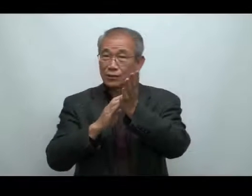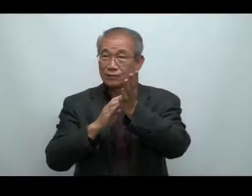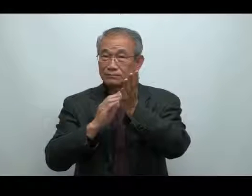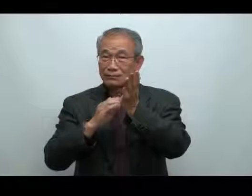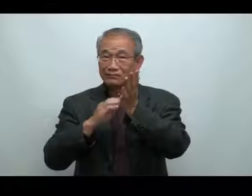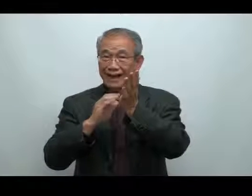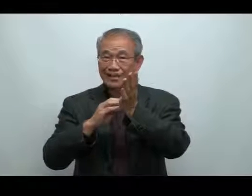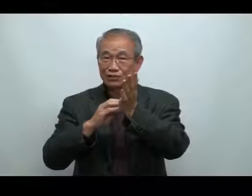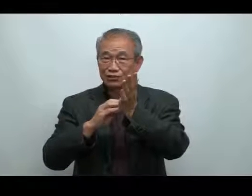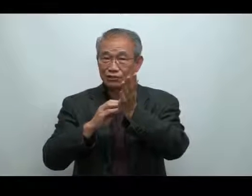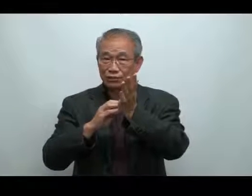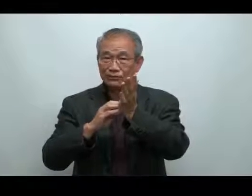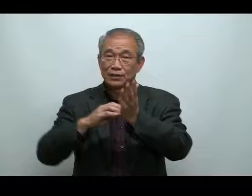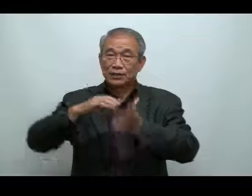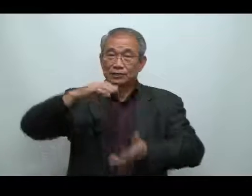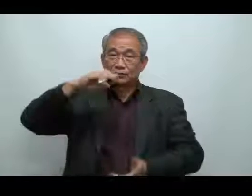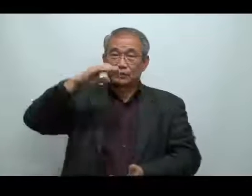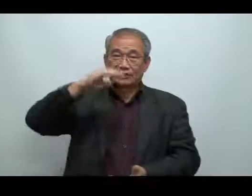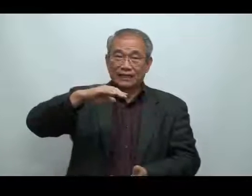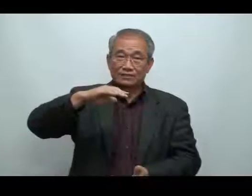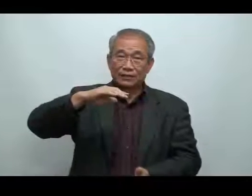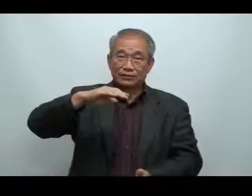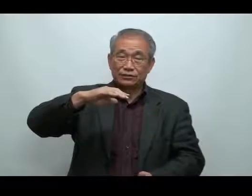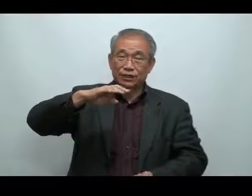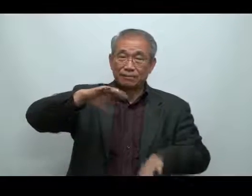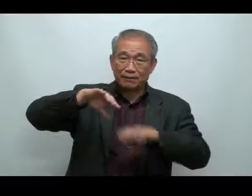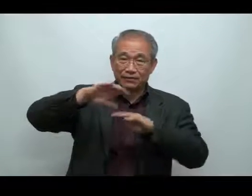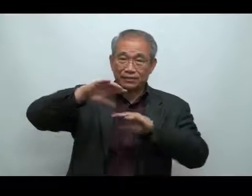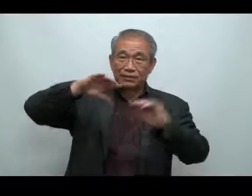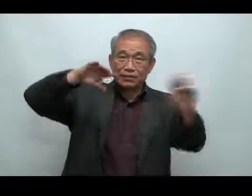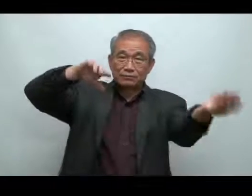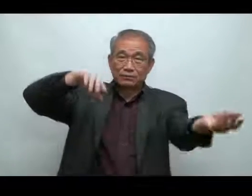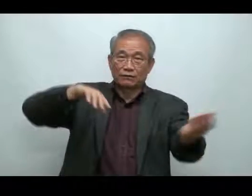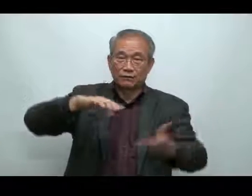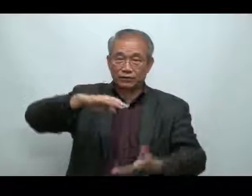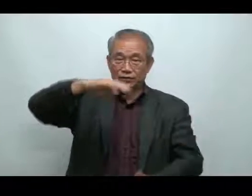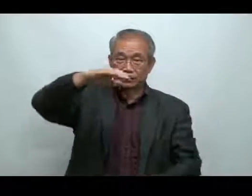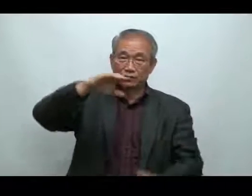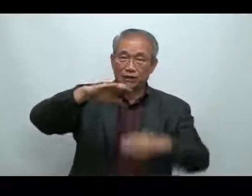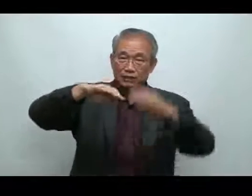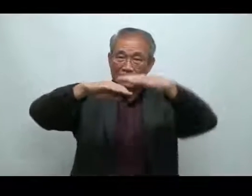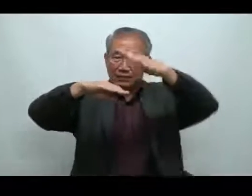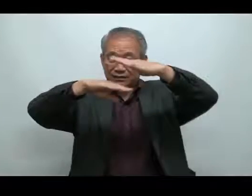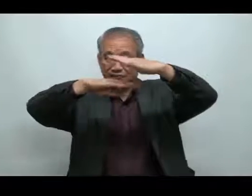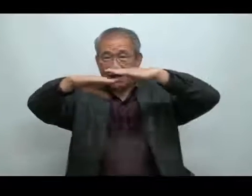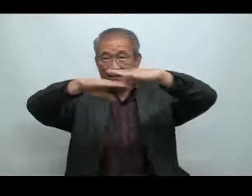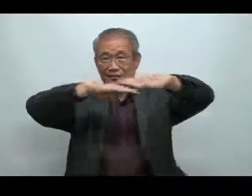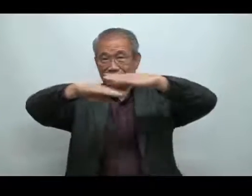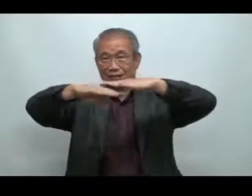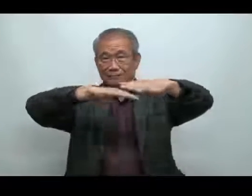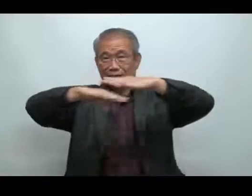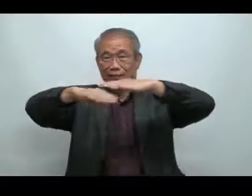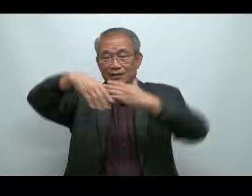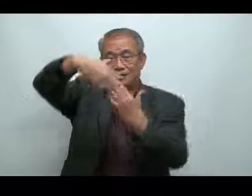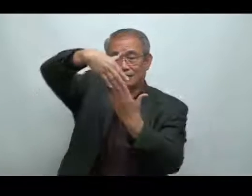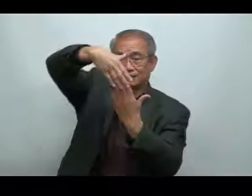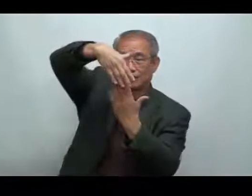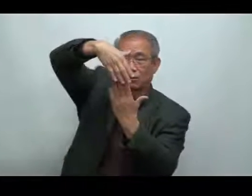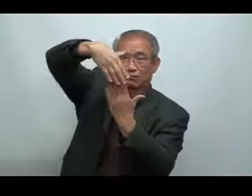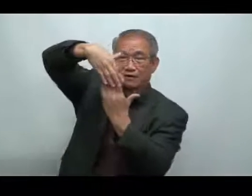hoarse much faster. But the second register above this, of course, it is not like divided separately. It's kind of